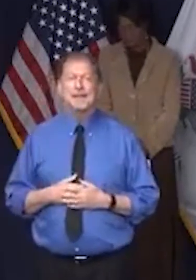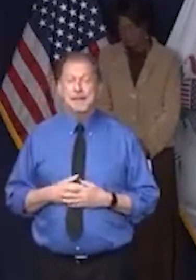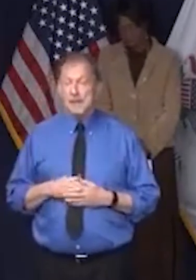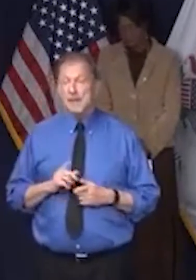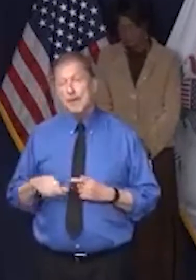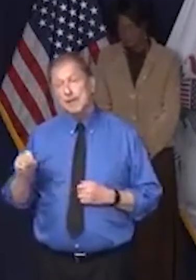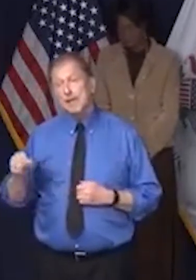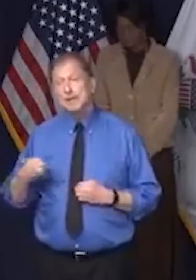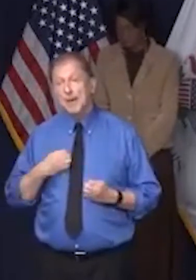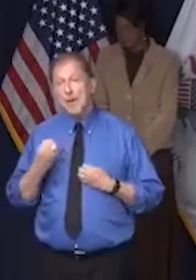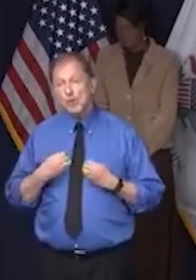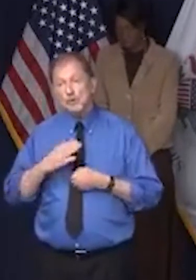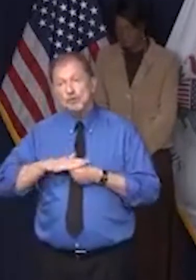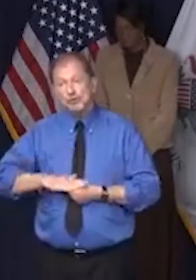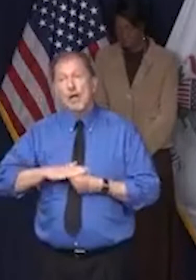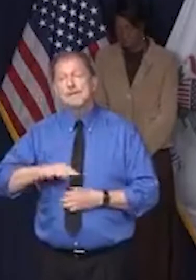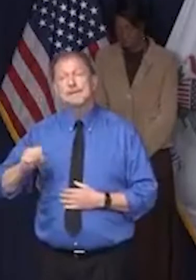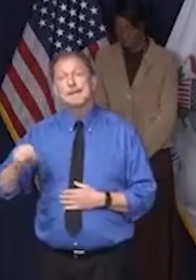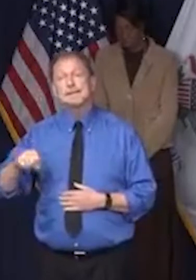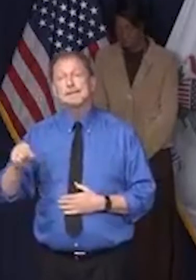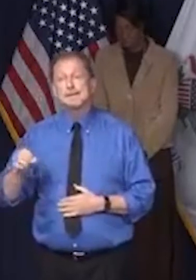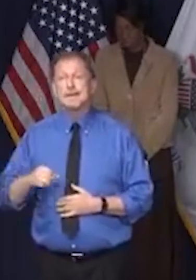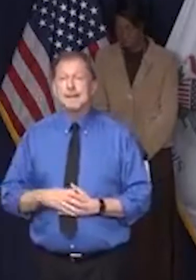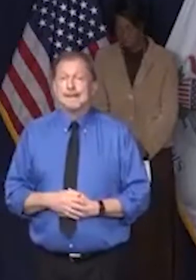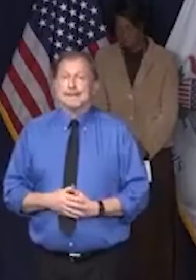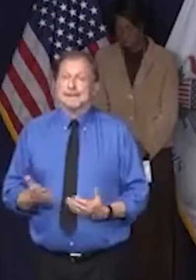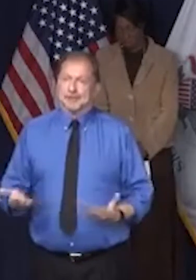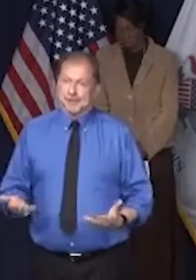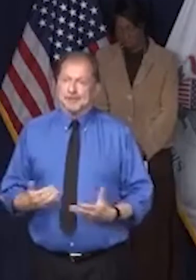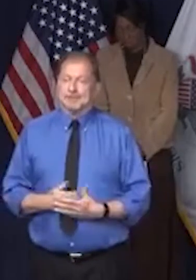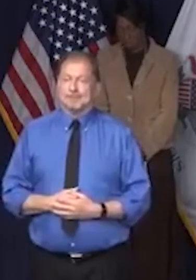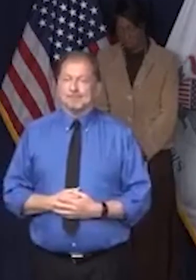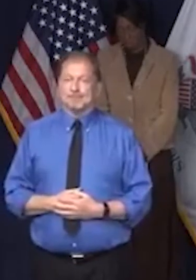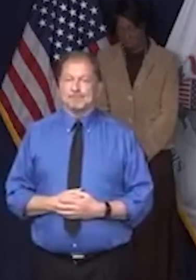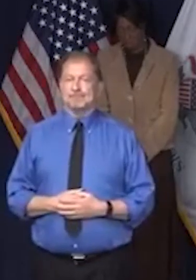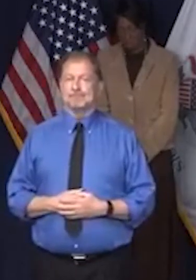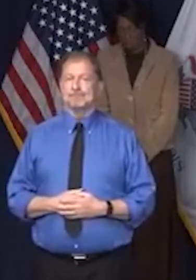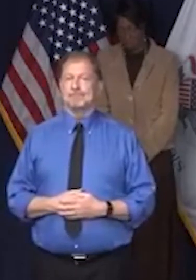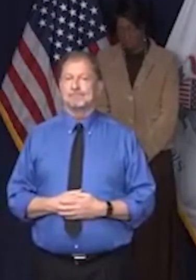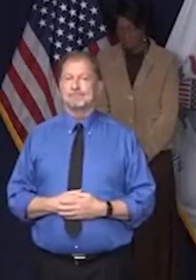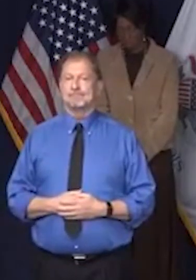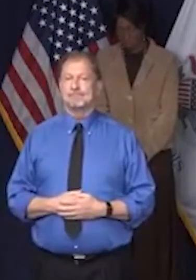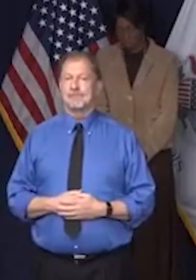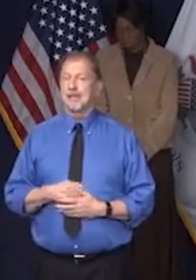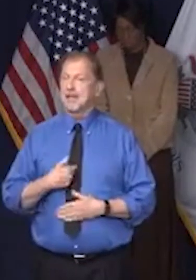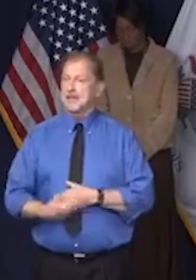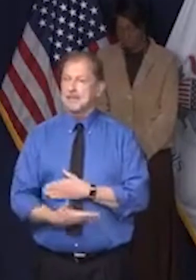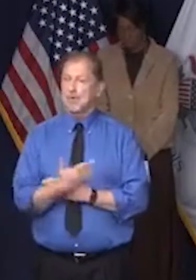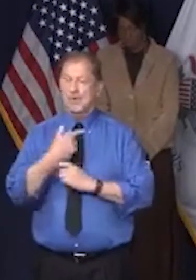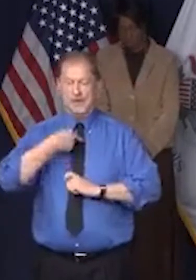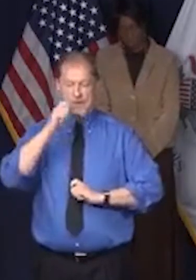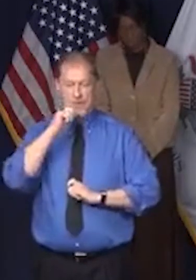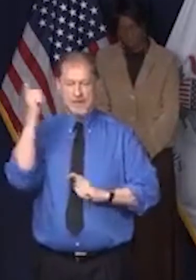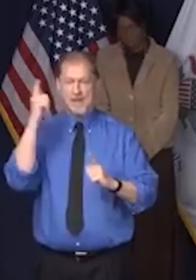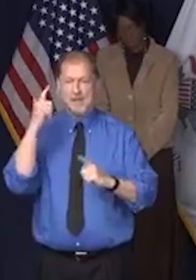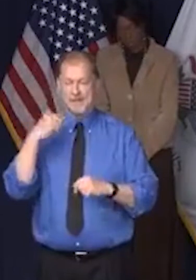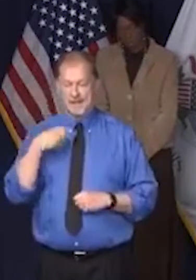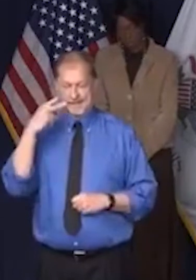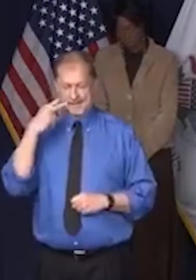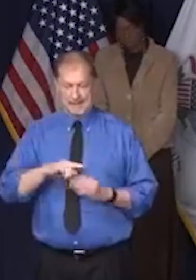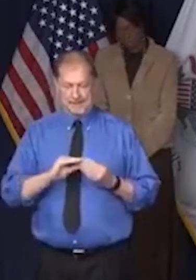emotional component to this that I'll just, not spend a lot of time on, but when I wake up in the morning and I look at the